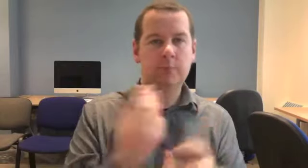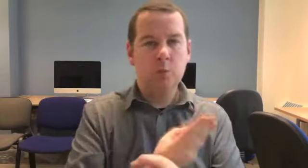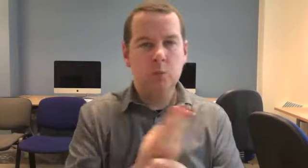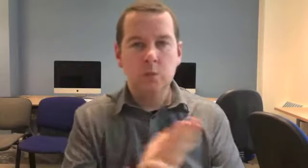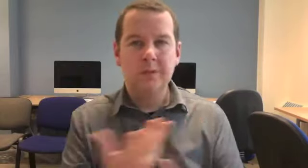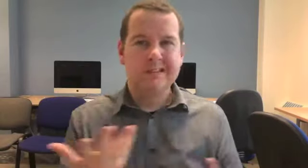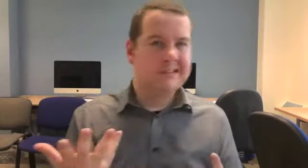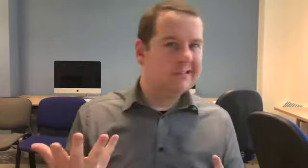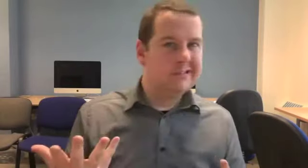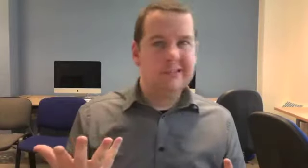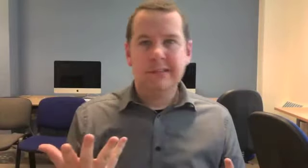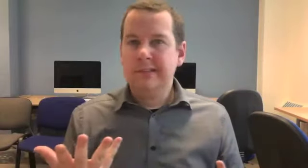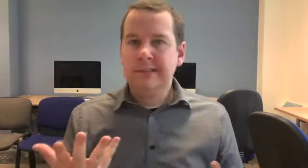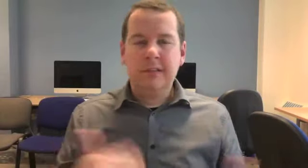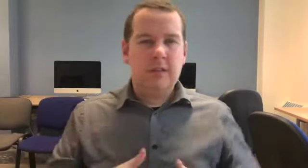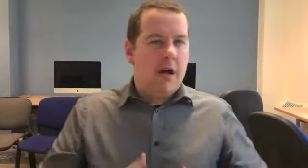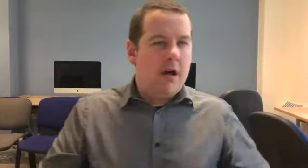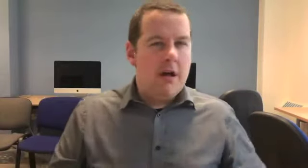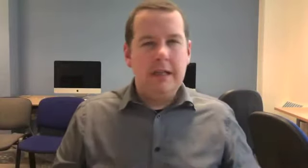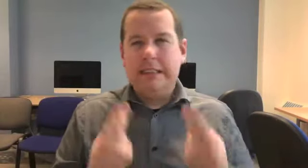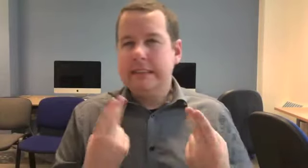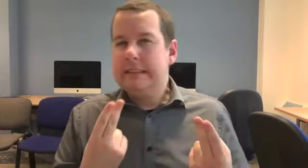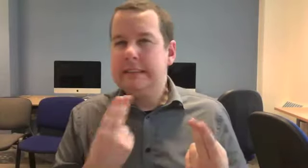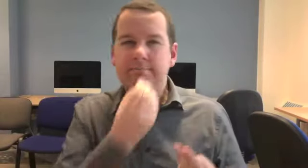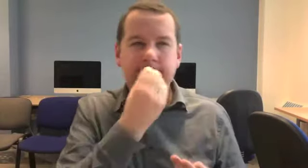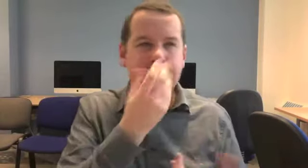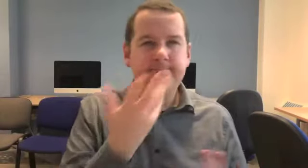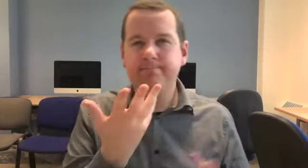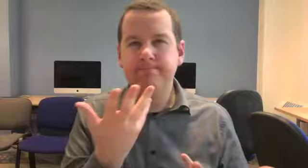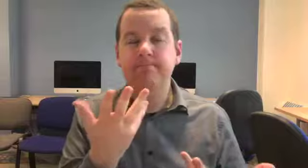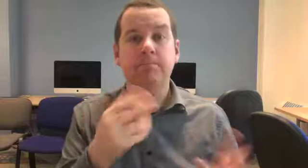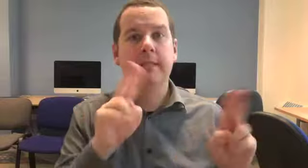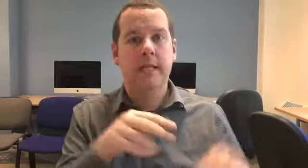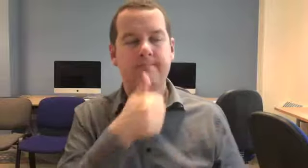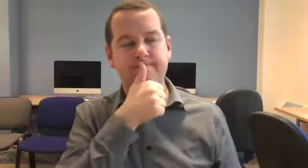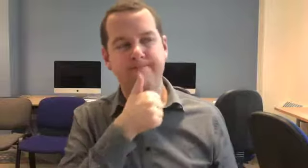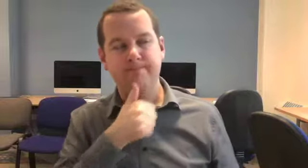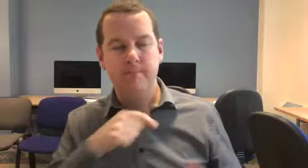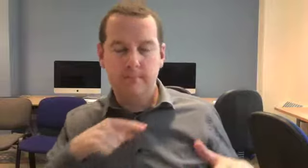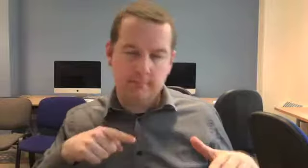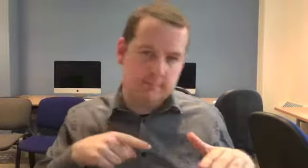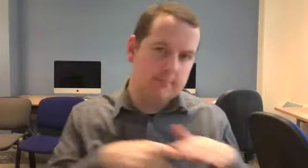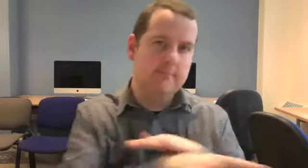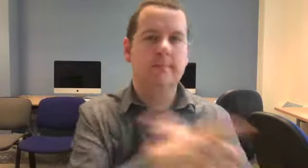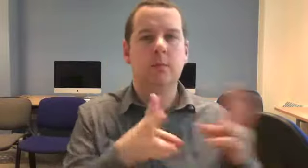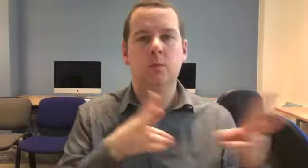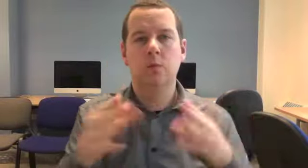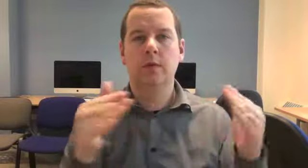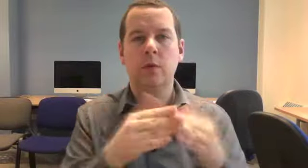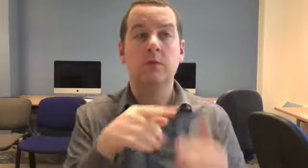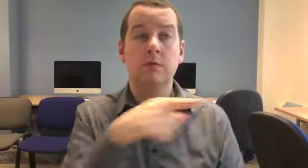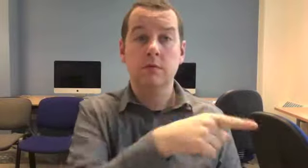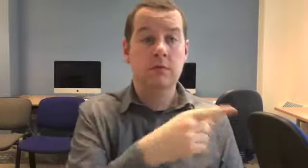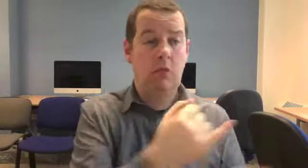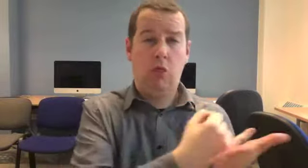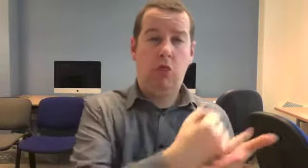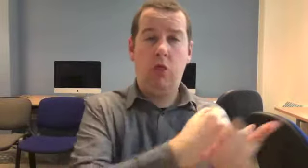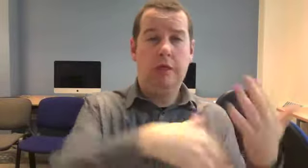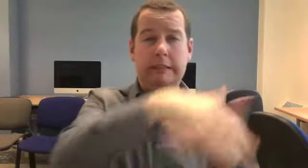workhouse. So at the time you had people in poverty, people who were starving and in need would often have to enter the workhouse,